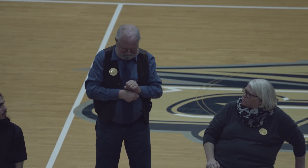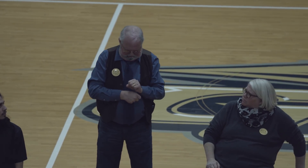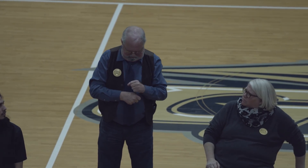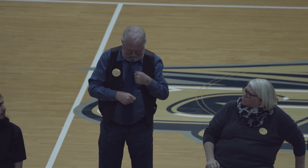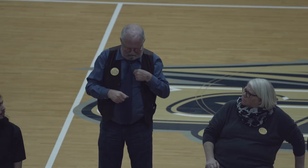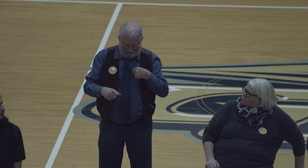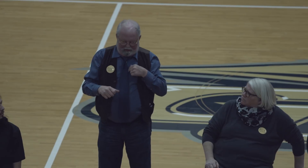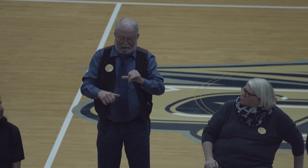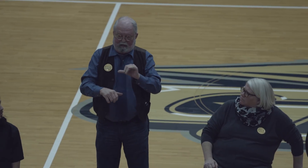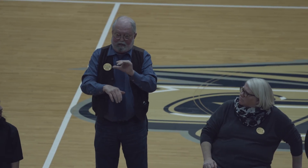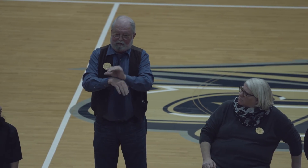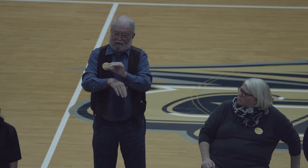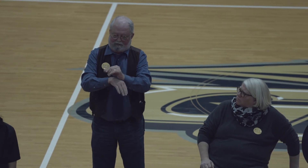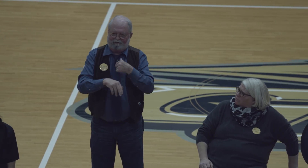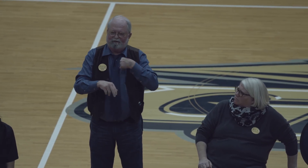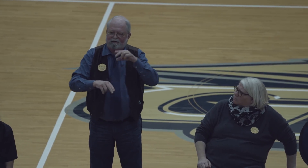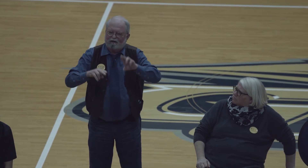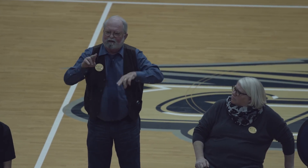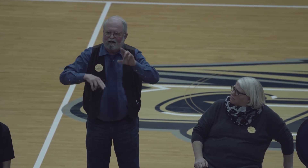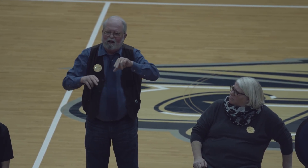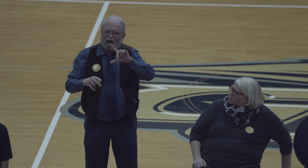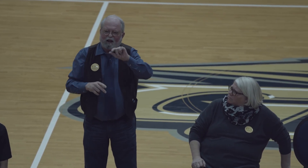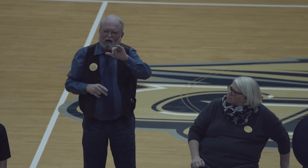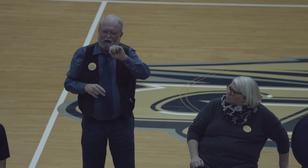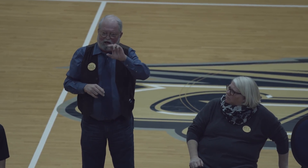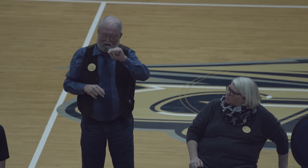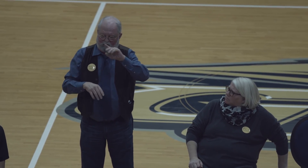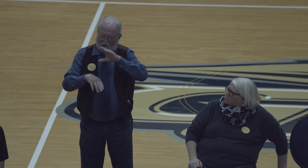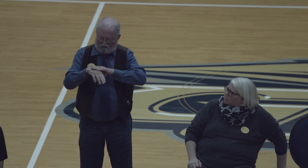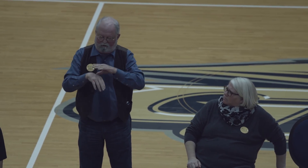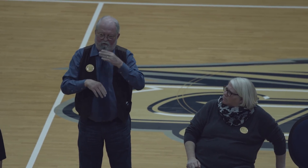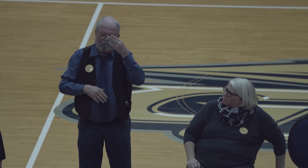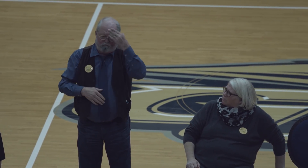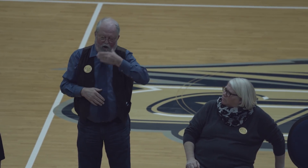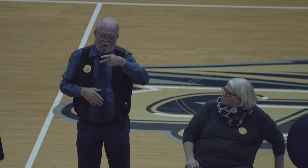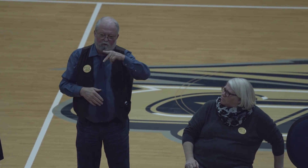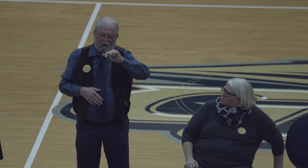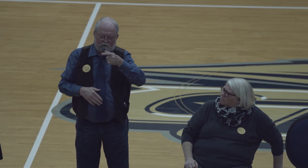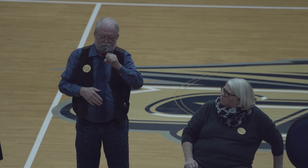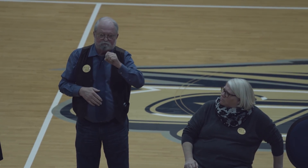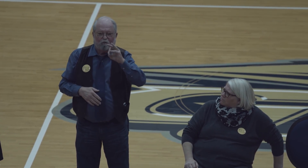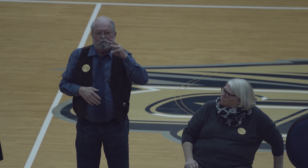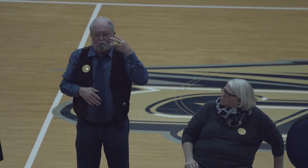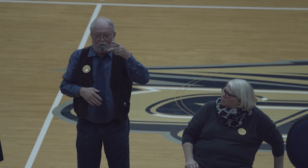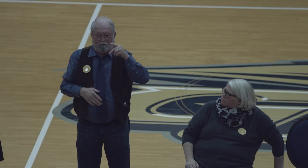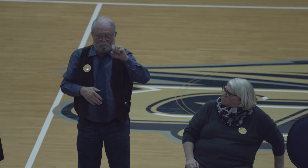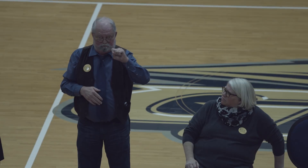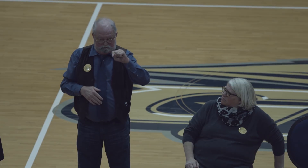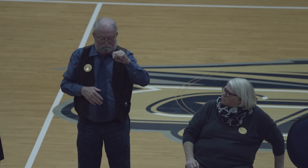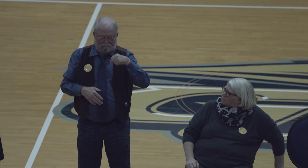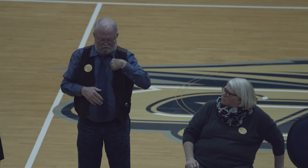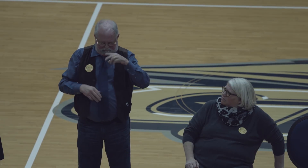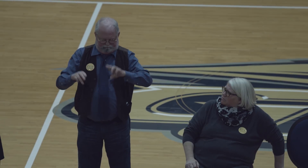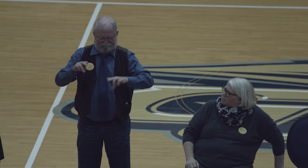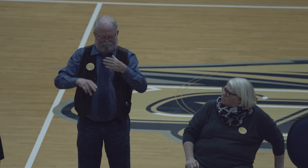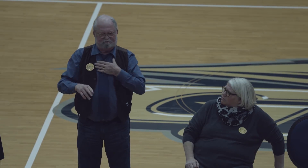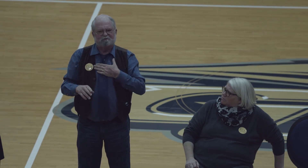make plans for the movement. But I went back to work, and I started to work on the layout of the front page of the Washington